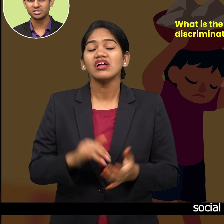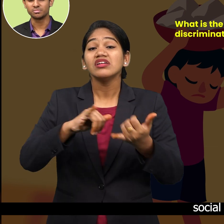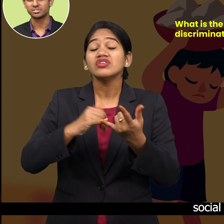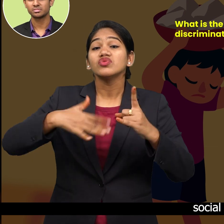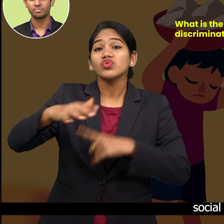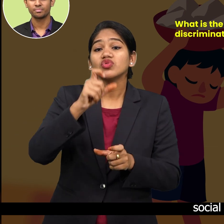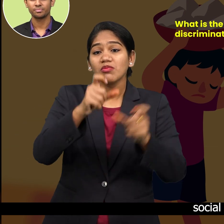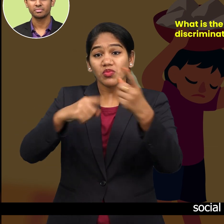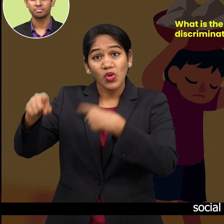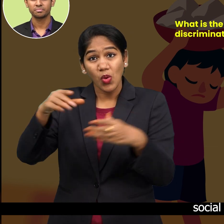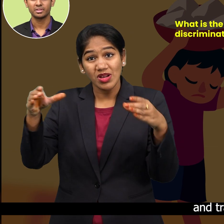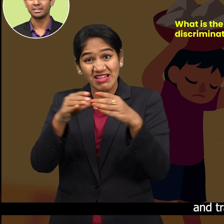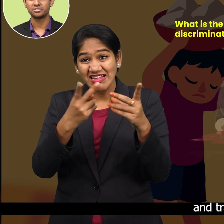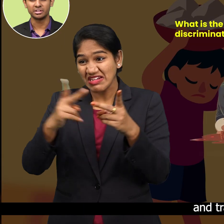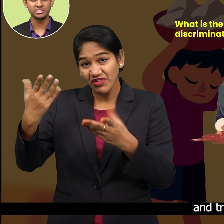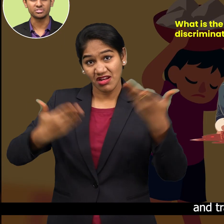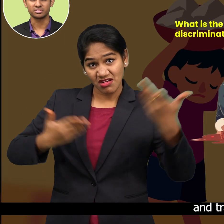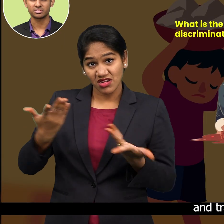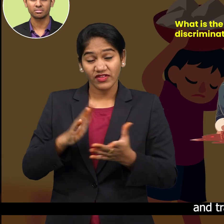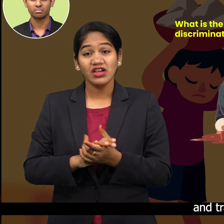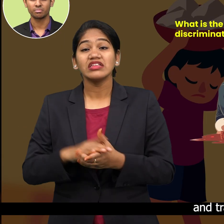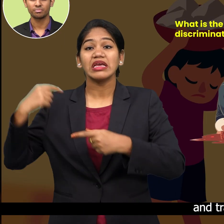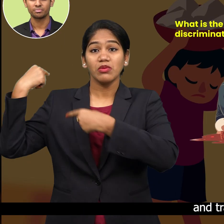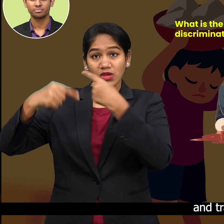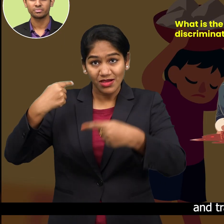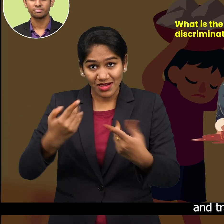social customs and traditions,